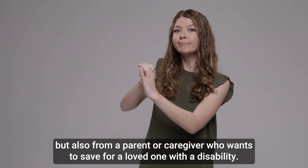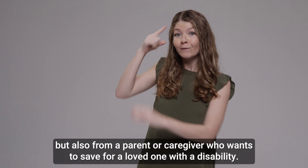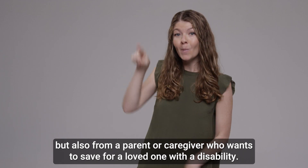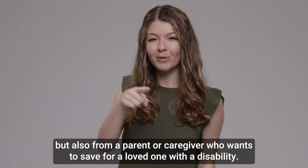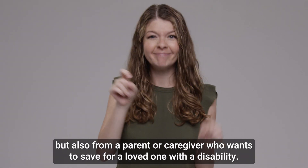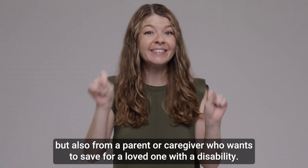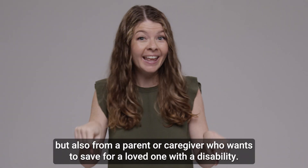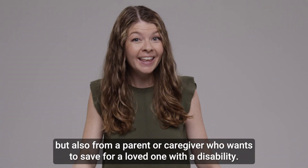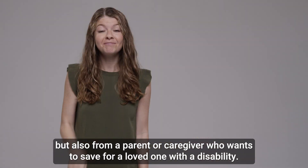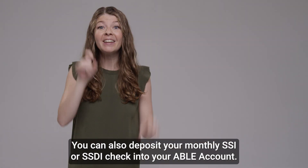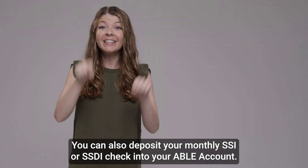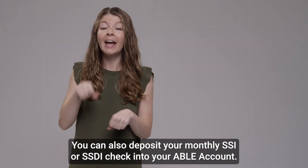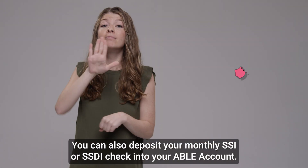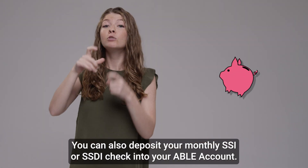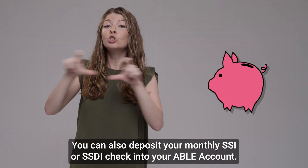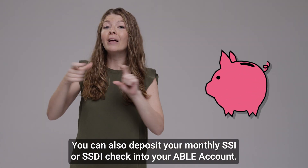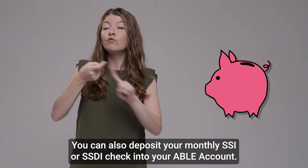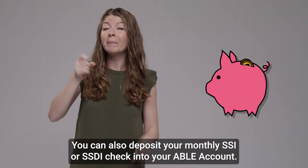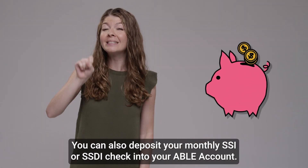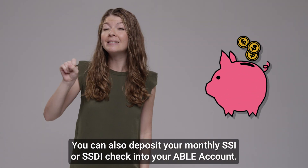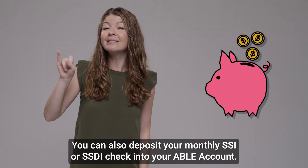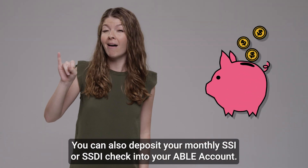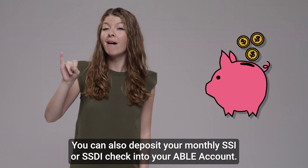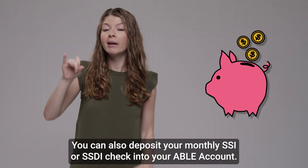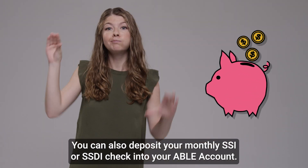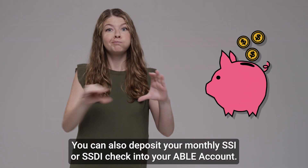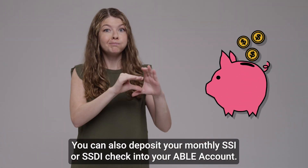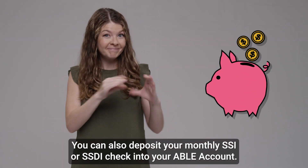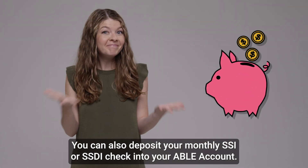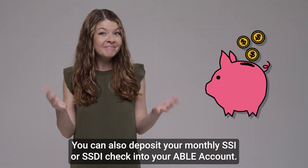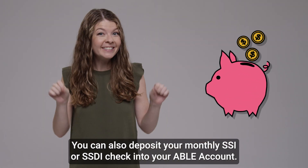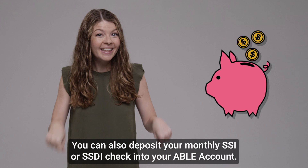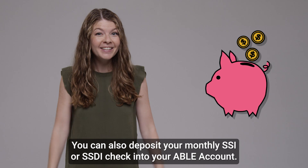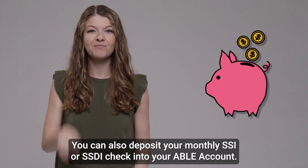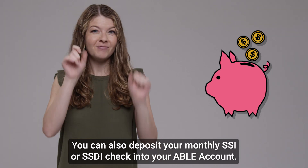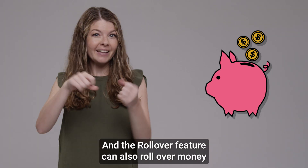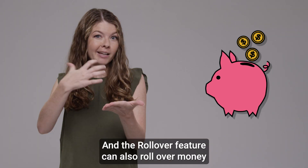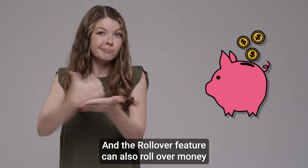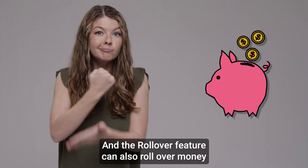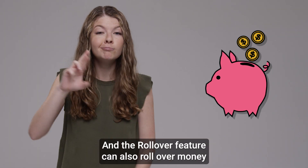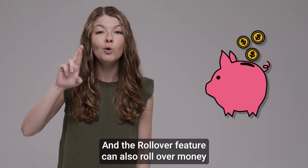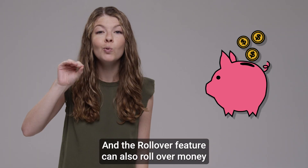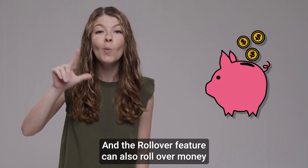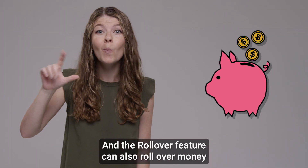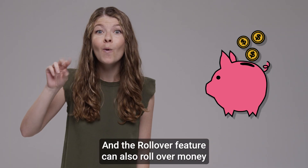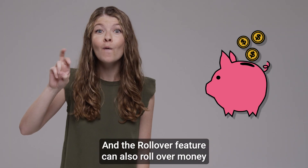one with a disability. You can also deposit your monthly SSI or SSDI check into your ABLE account,